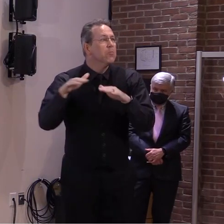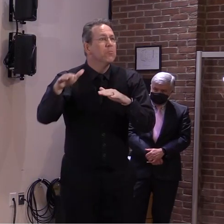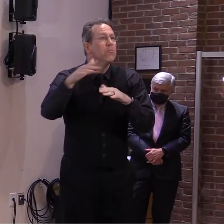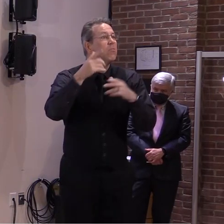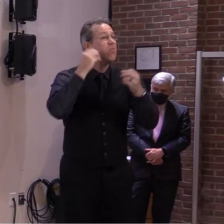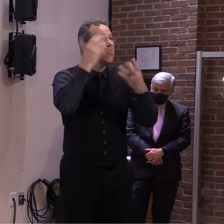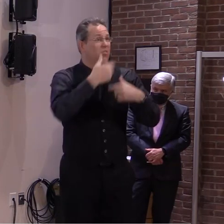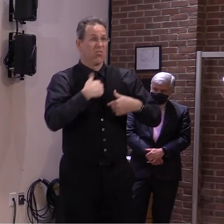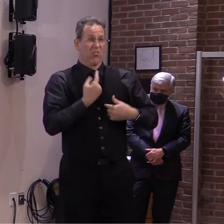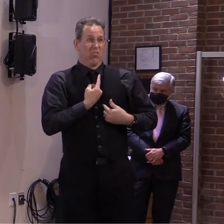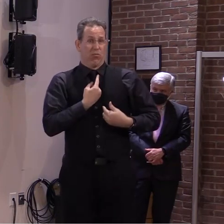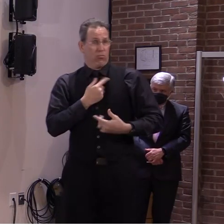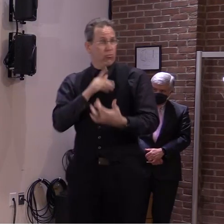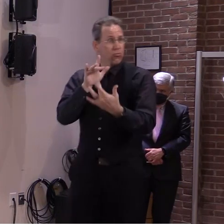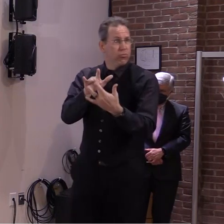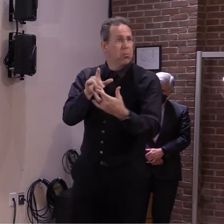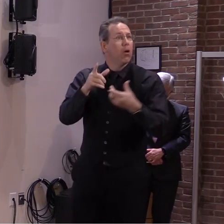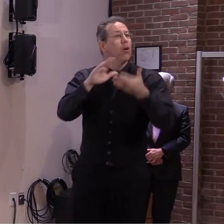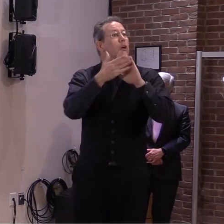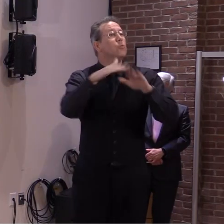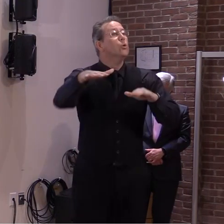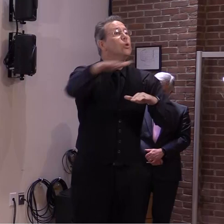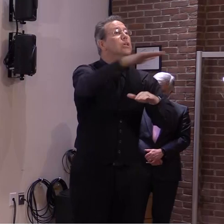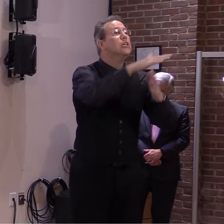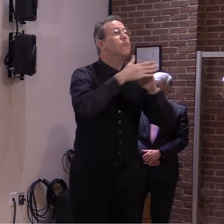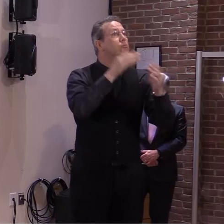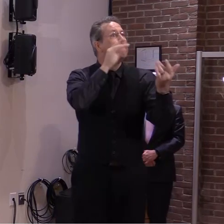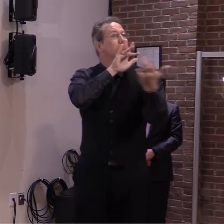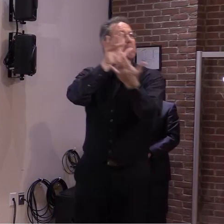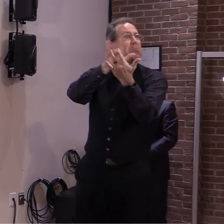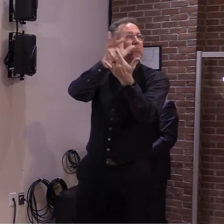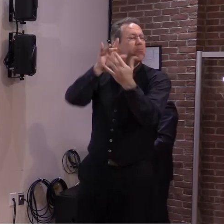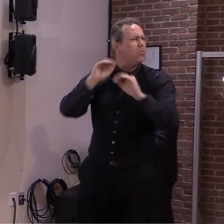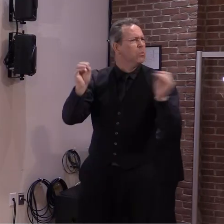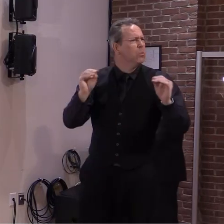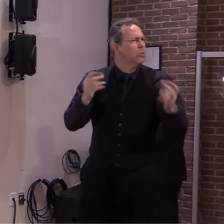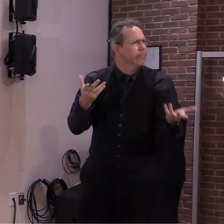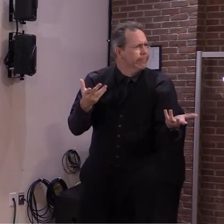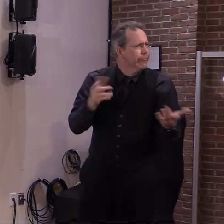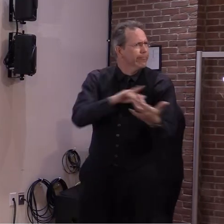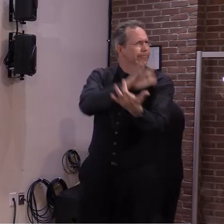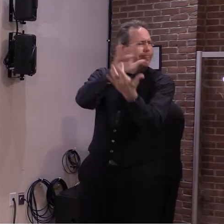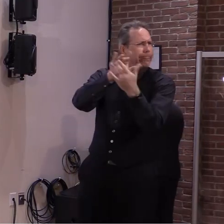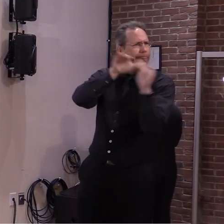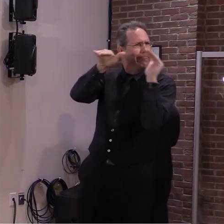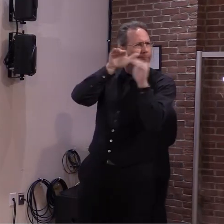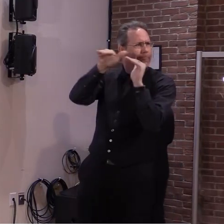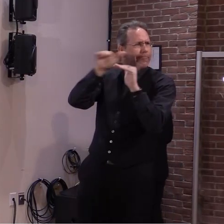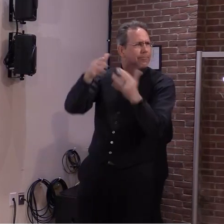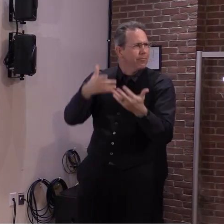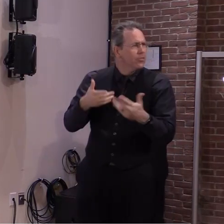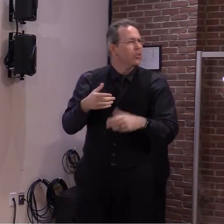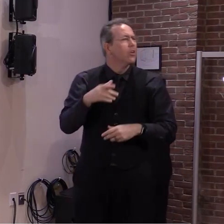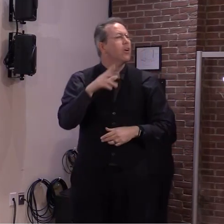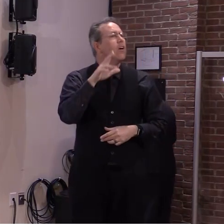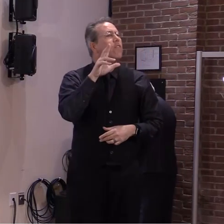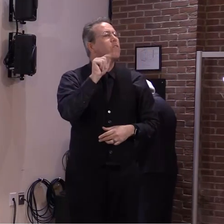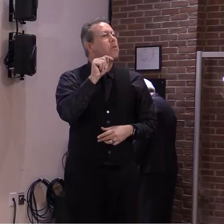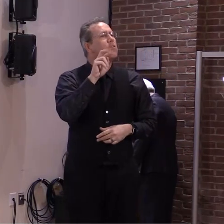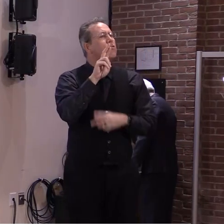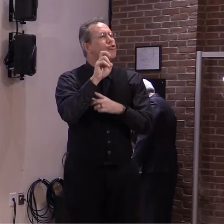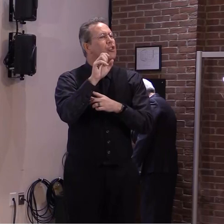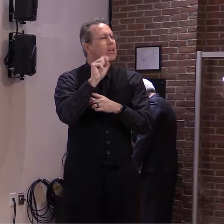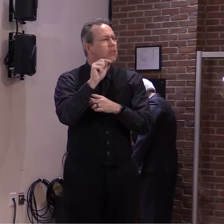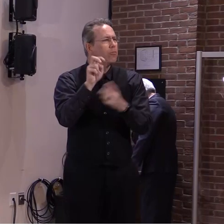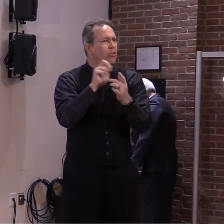be where you had heard from. And they've had some problems, but they said that they didn't need